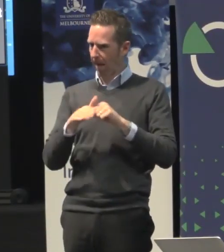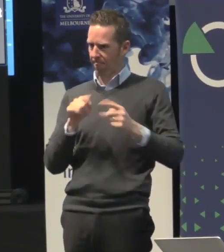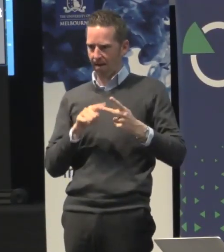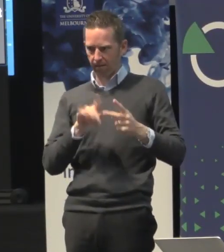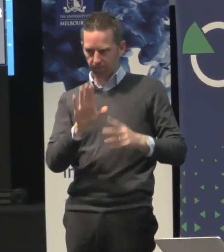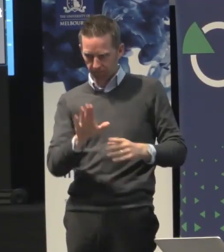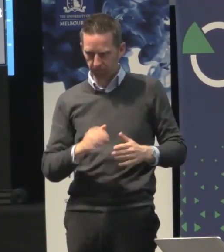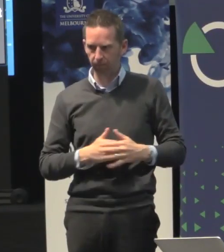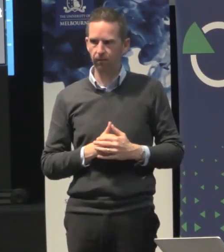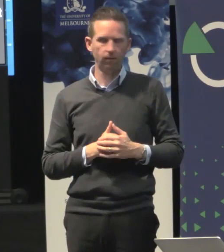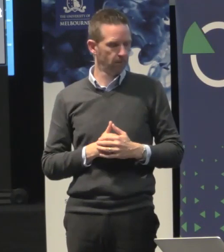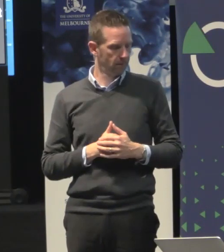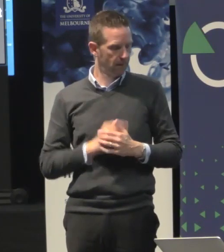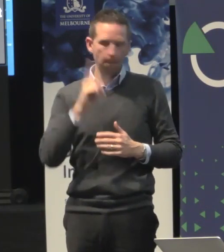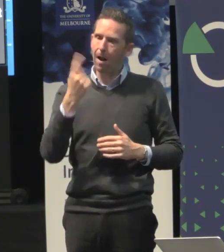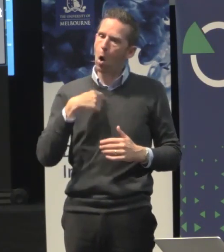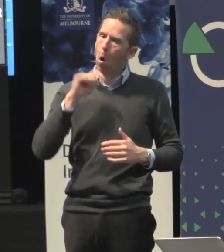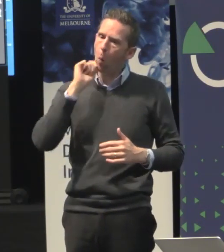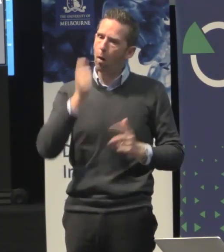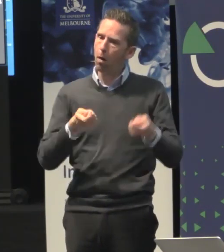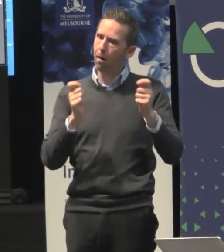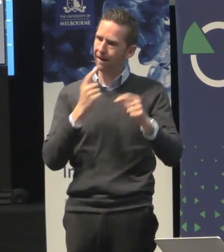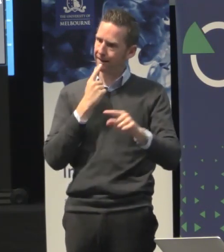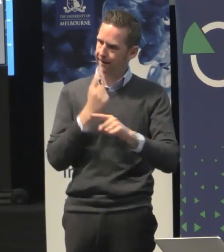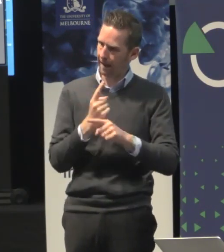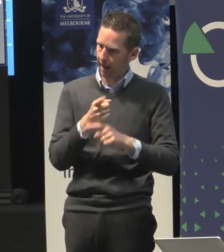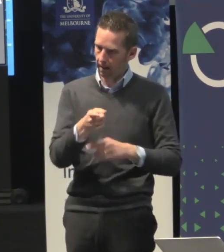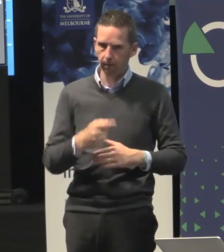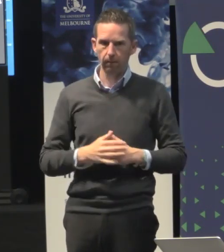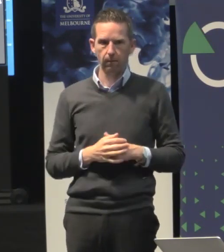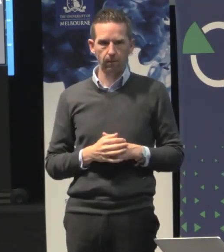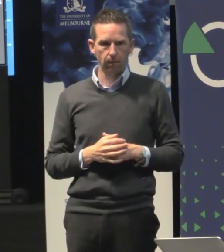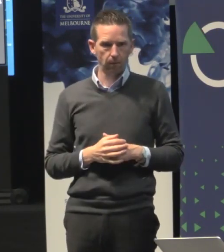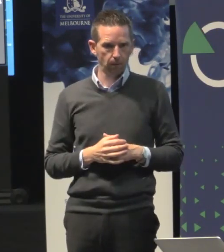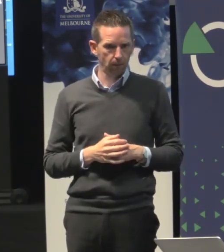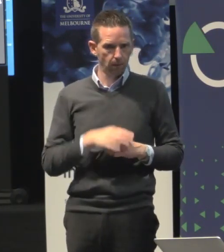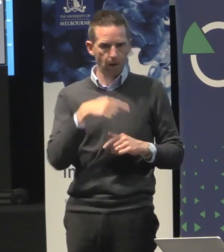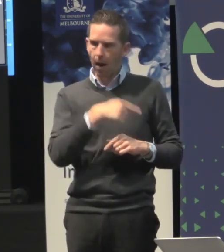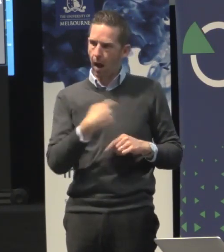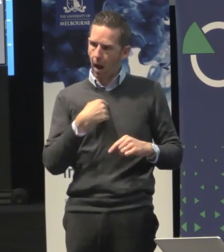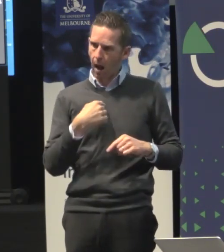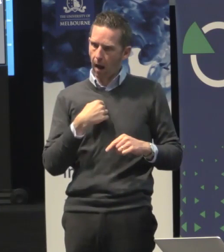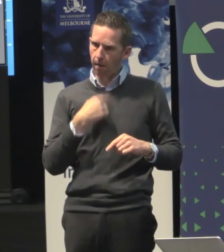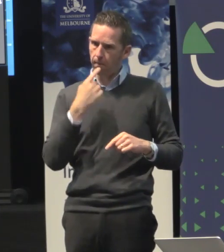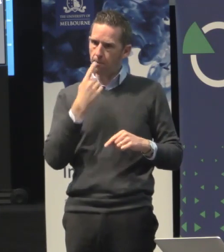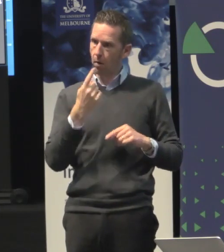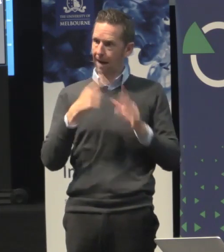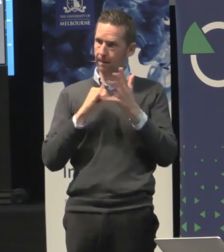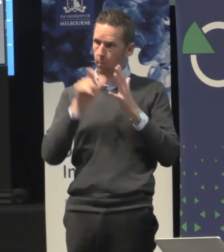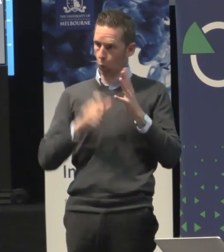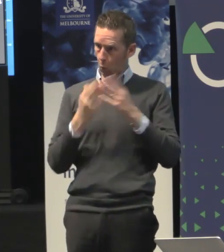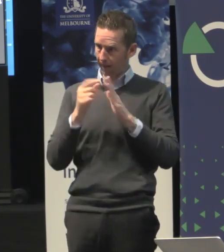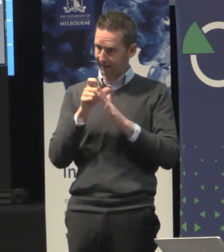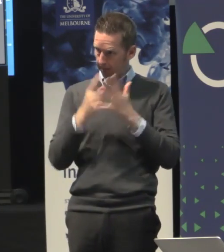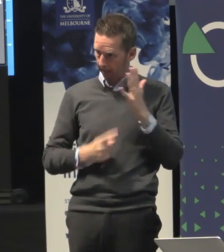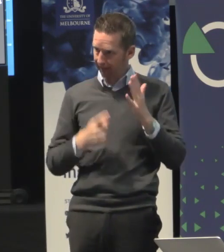So I'll just say that I'm speaking as someone with a physical disability. I know